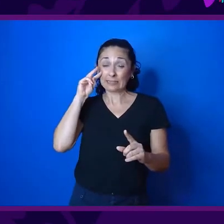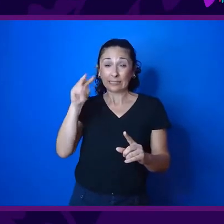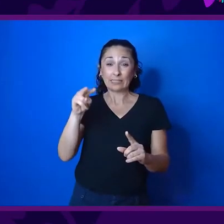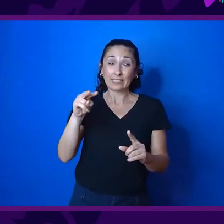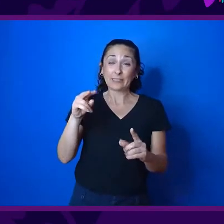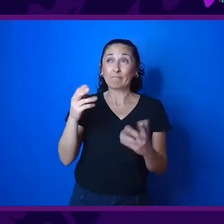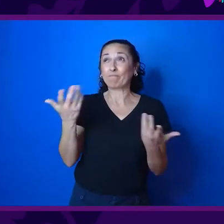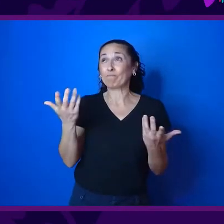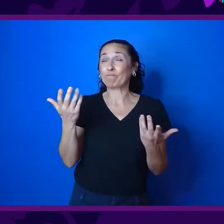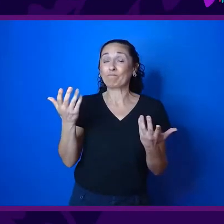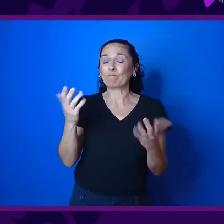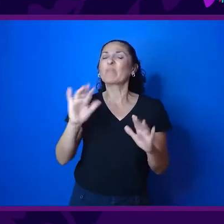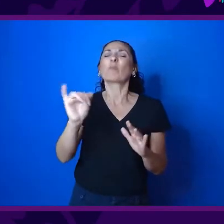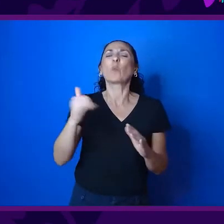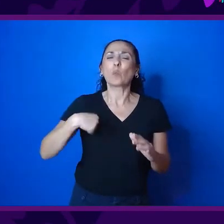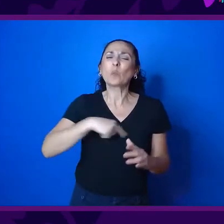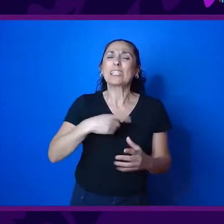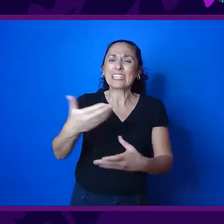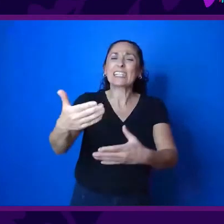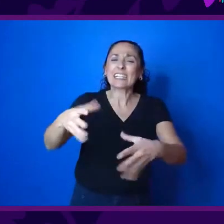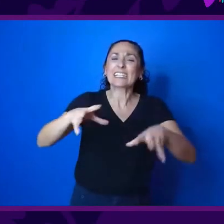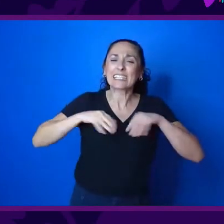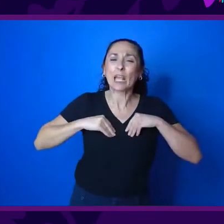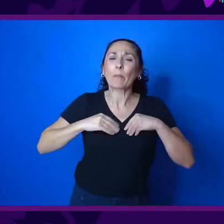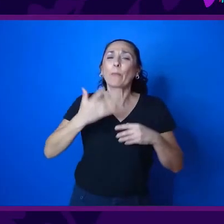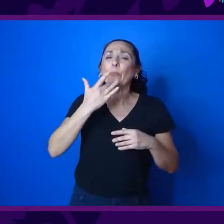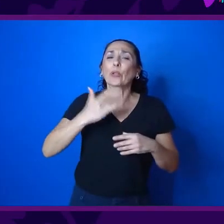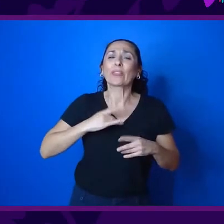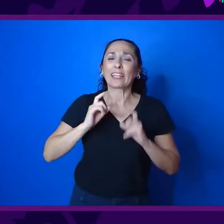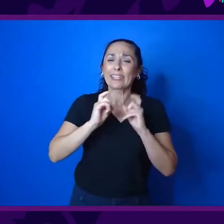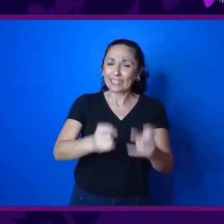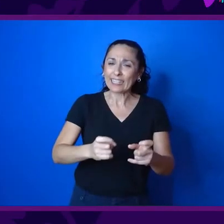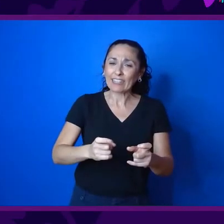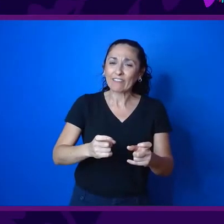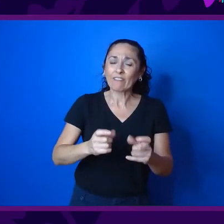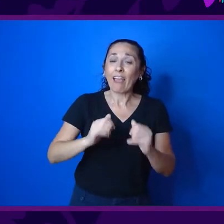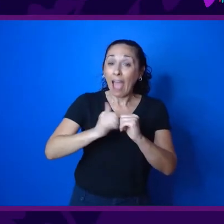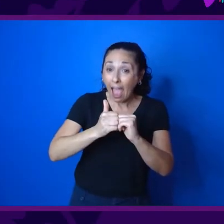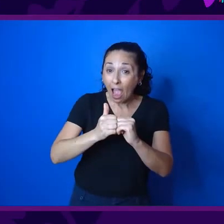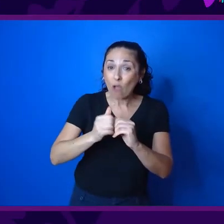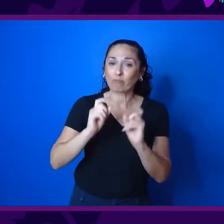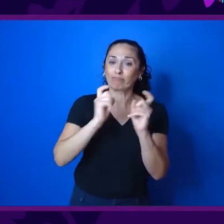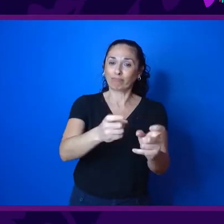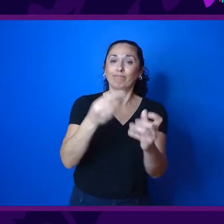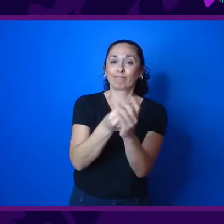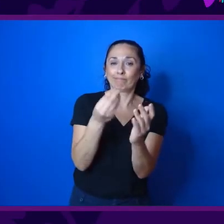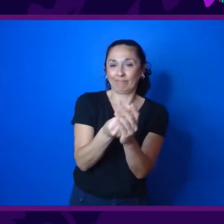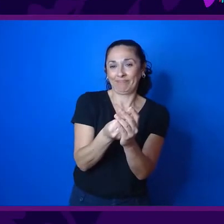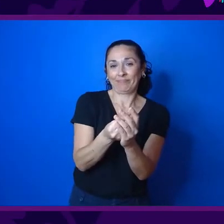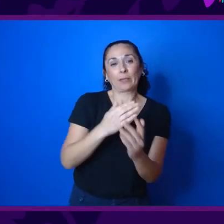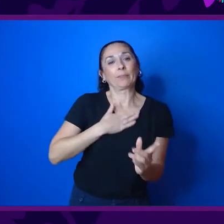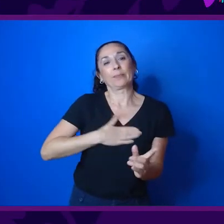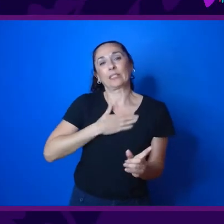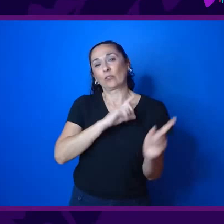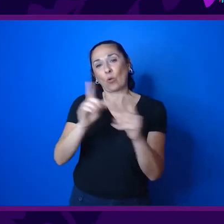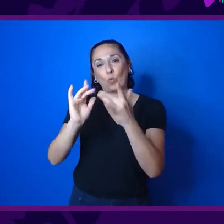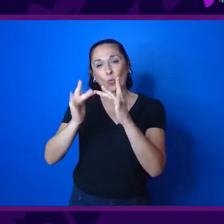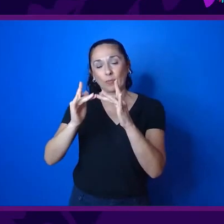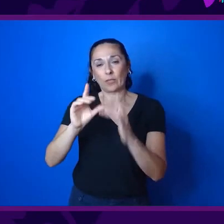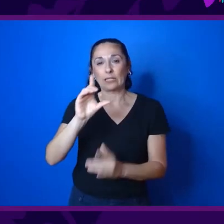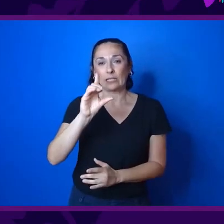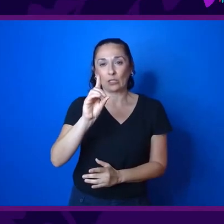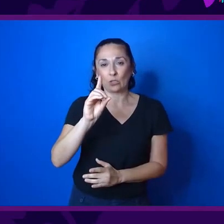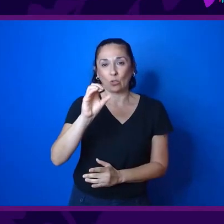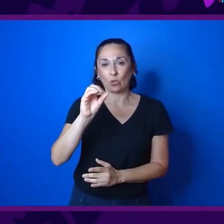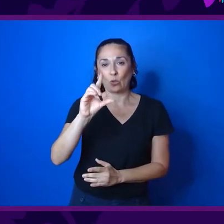birthday gifts in the form of donations. So if you would like, please feel free to go to doloreshuerta.org, or there's also more information in the comment